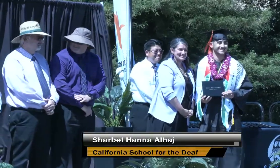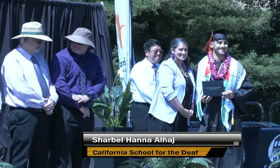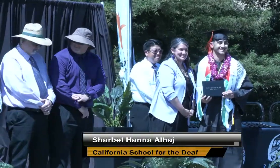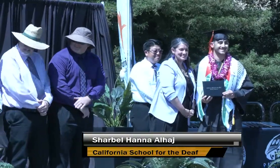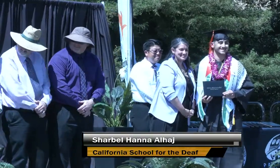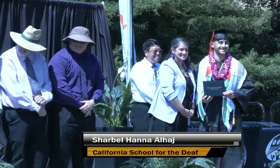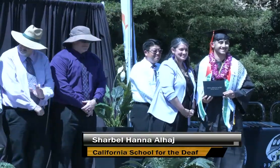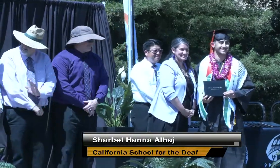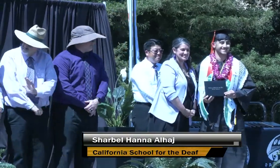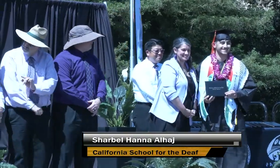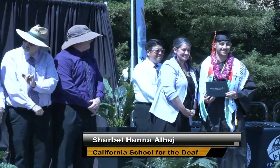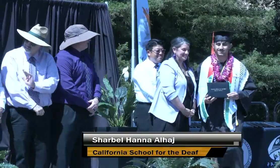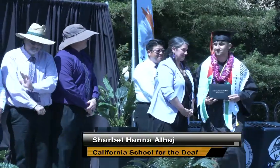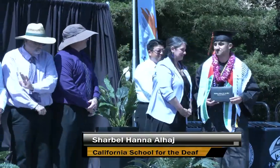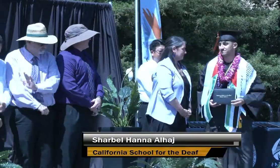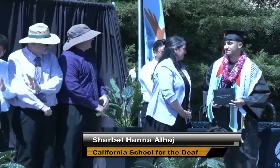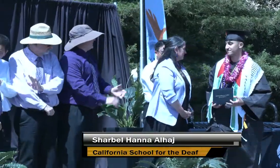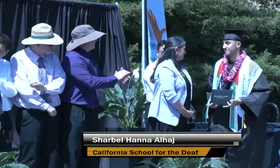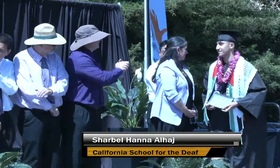Charbel Alage.